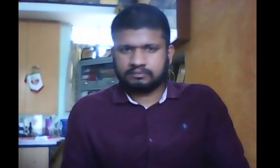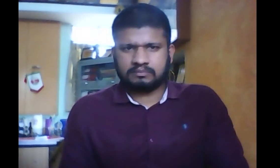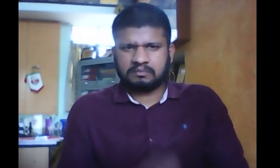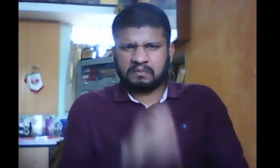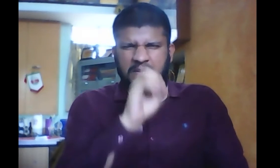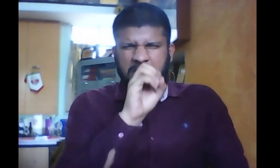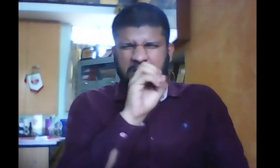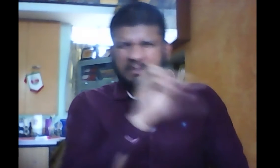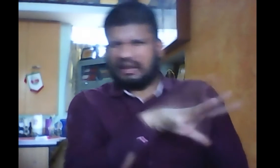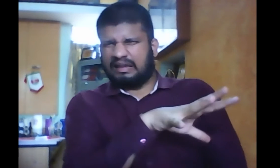Bad.